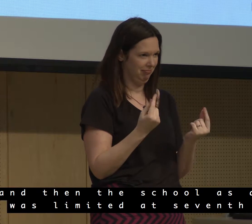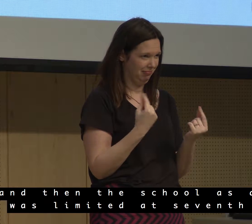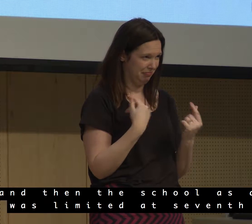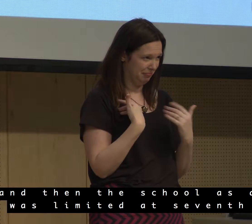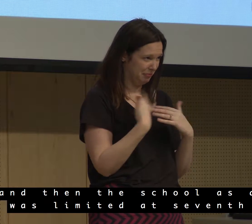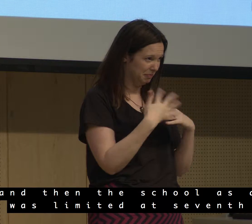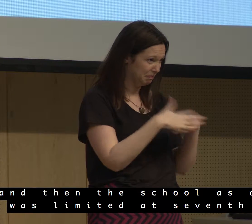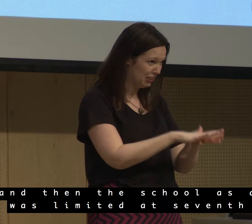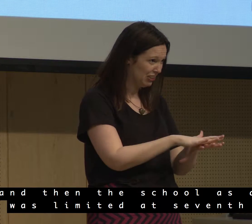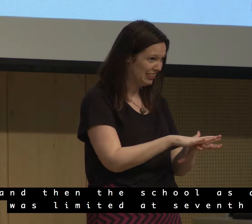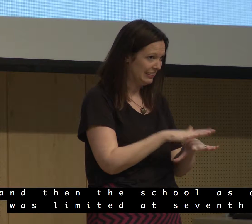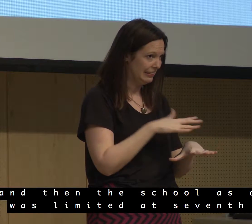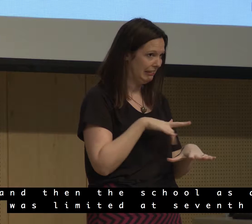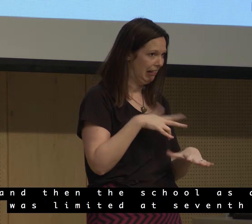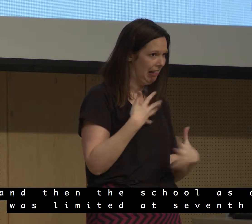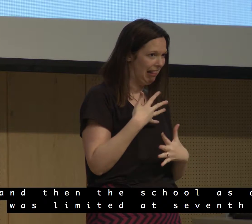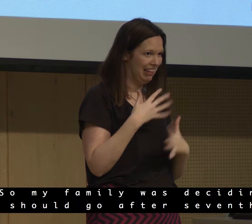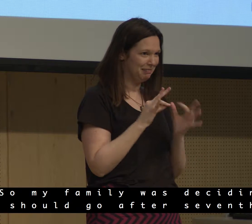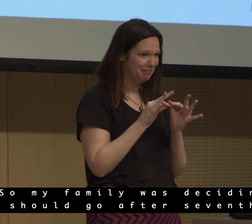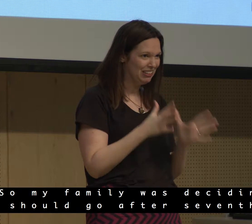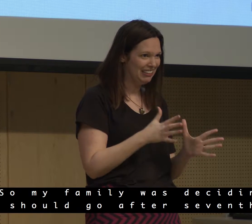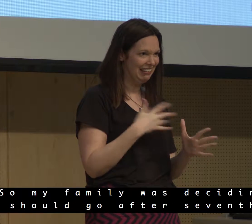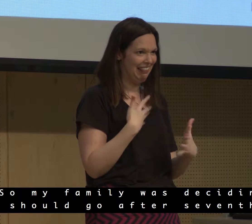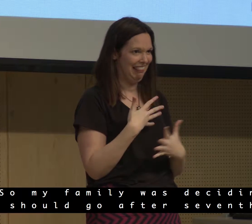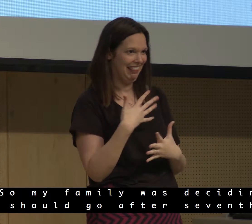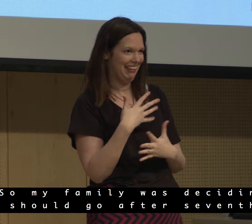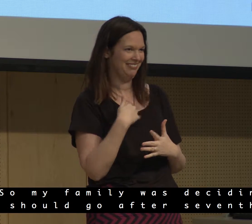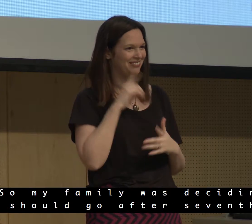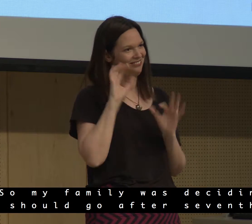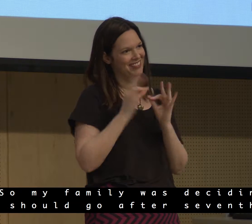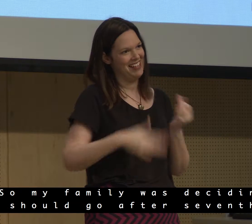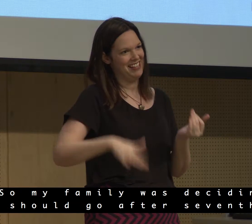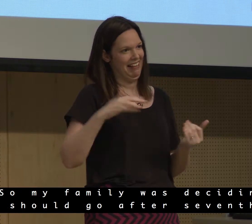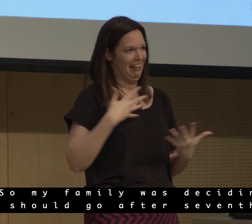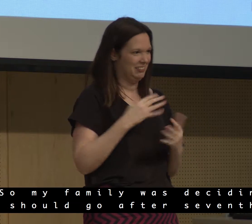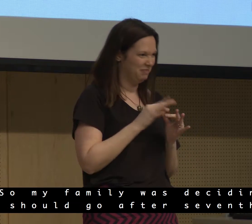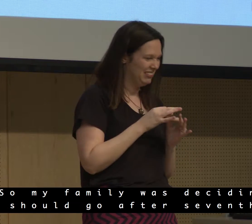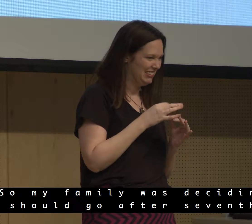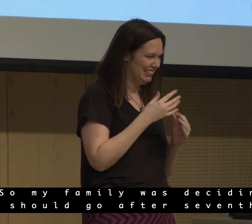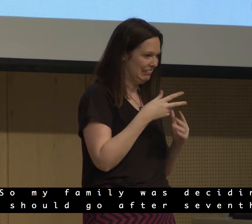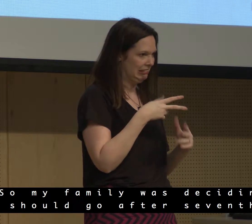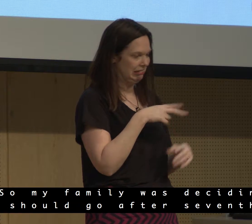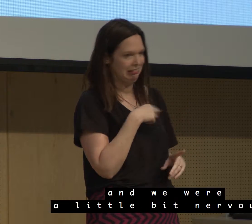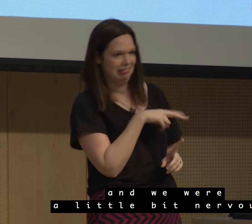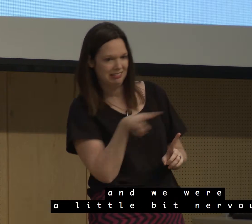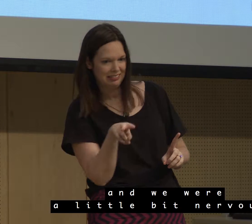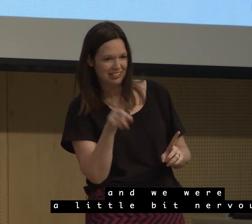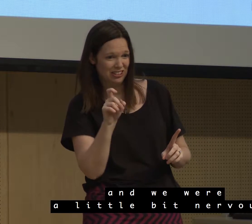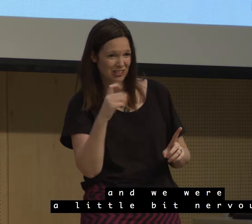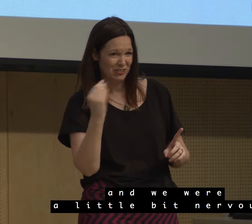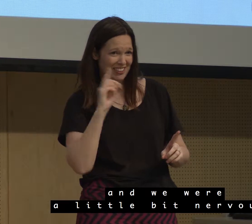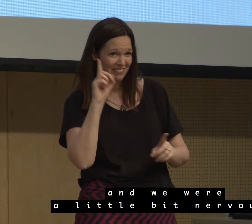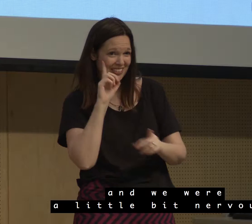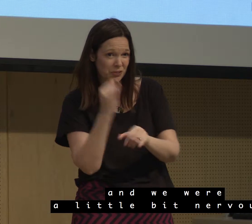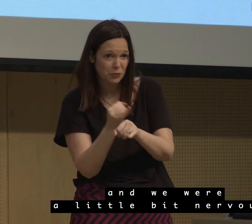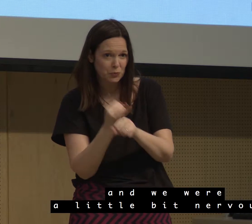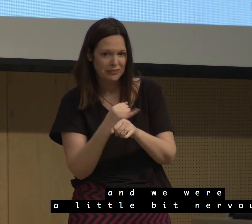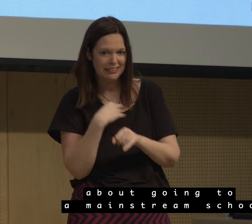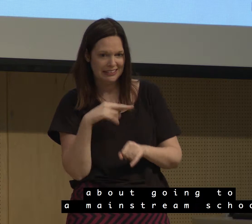was limited at 7th grade. So my family was deciding where I should go after 7th grade, and we were a little bit nervous